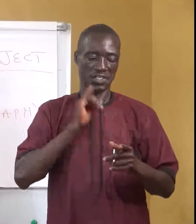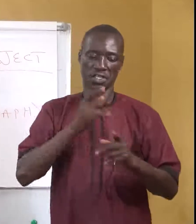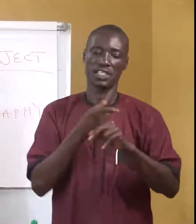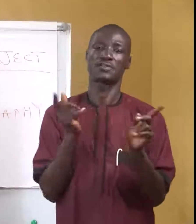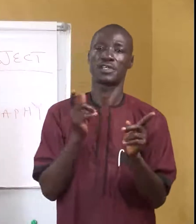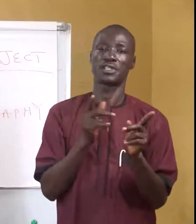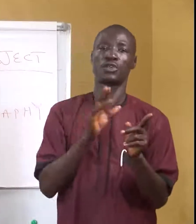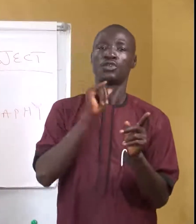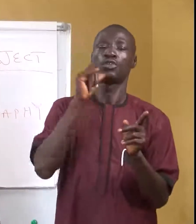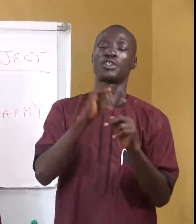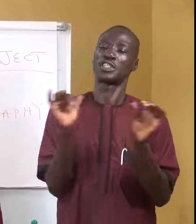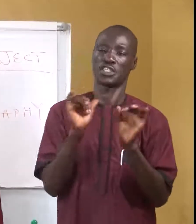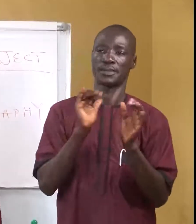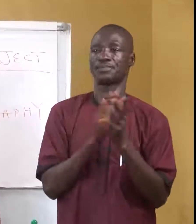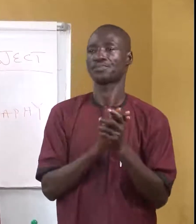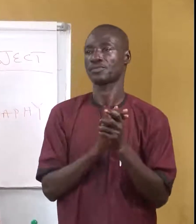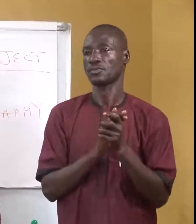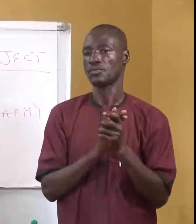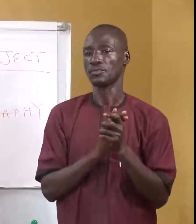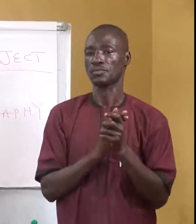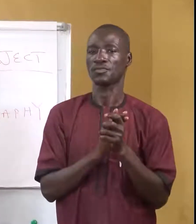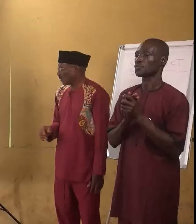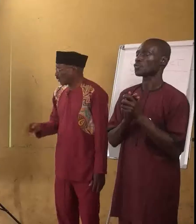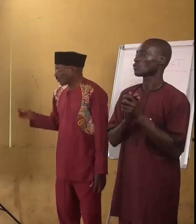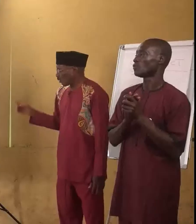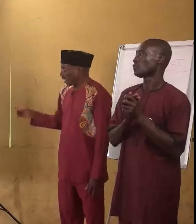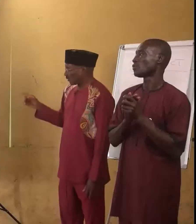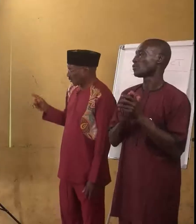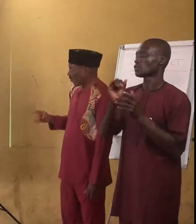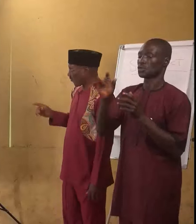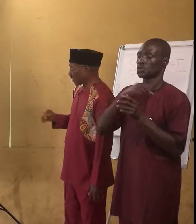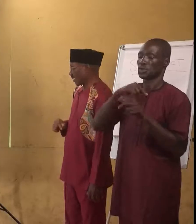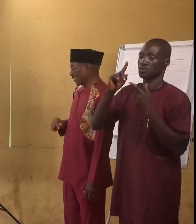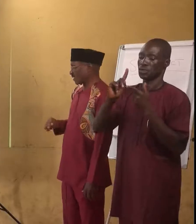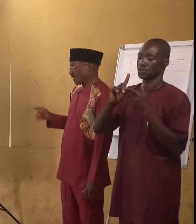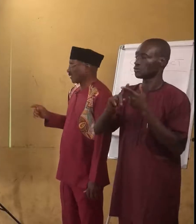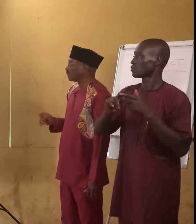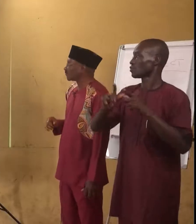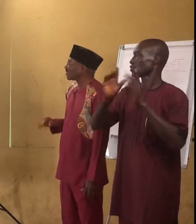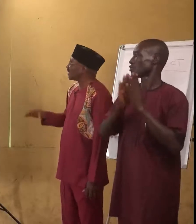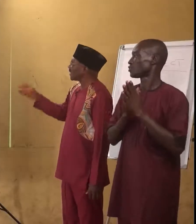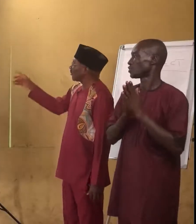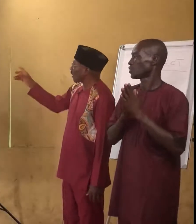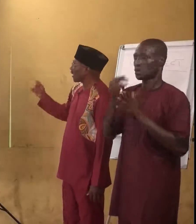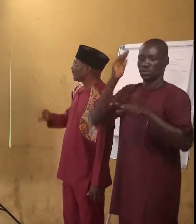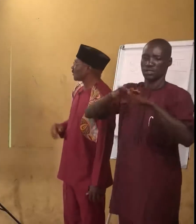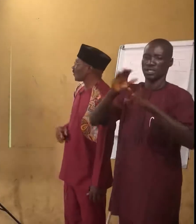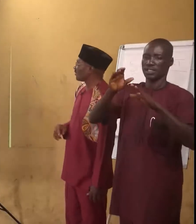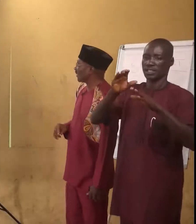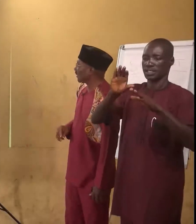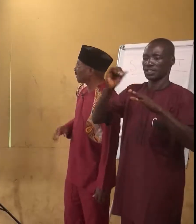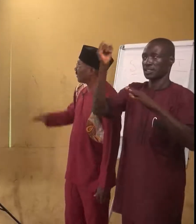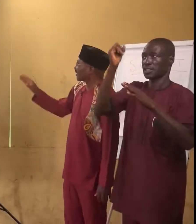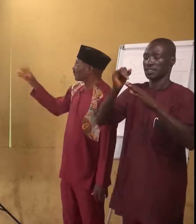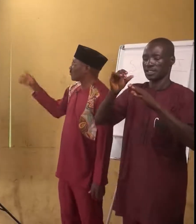one settlement to another. They are not the same. So let's go further and see. Now look at some of